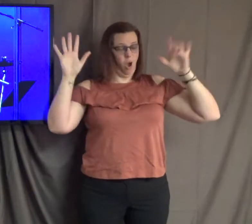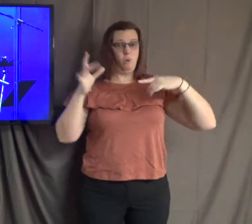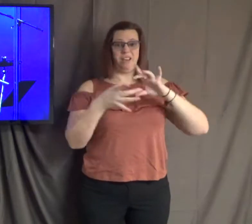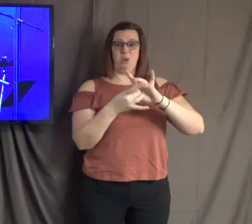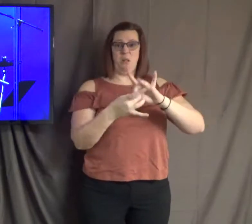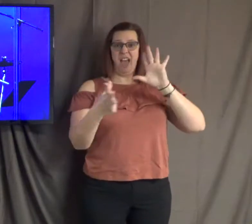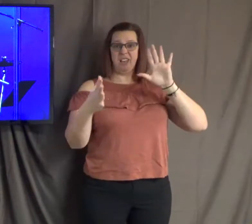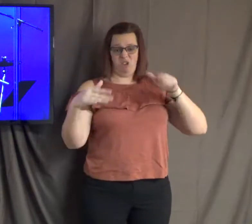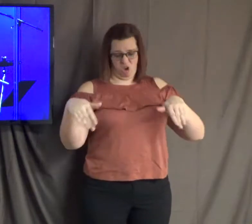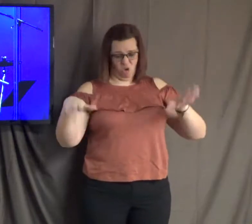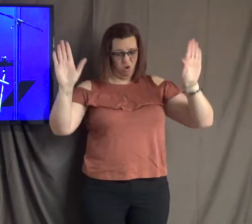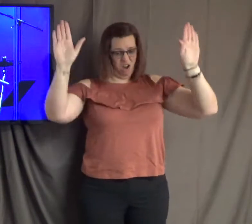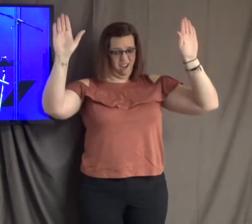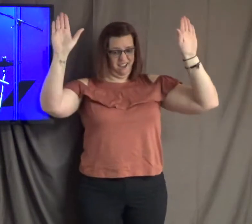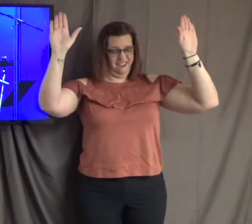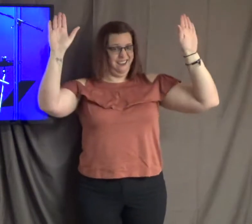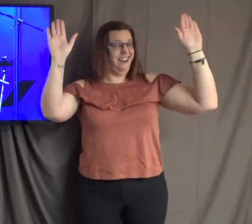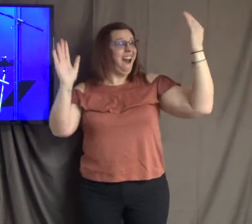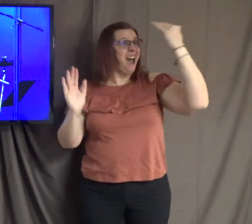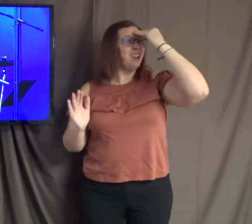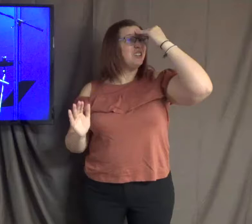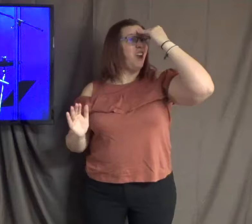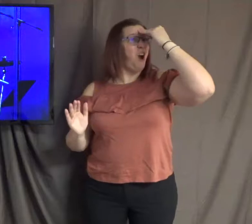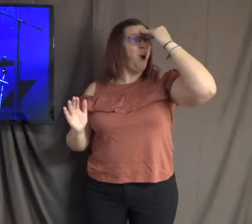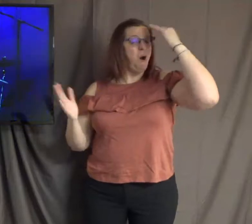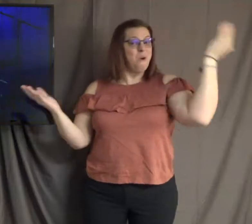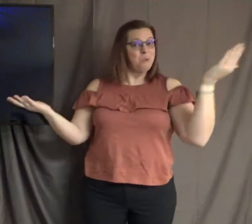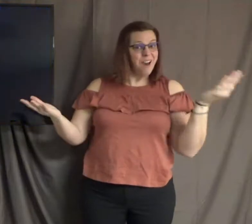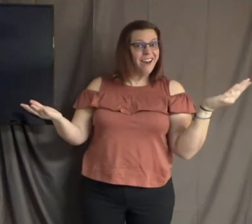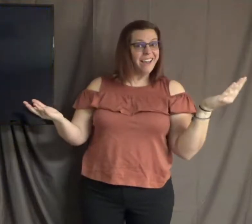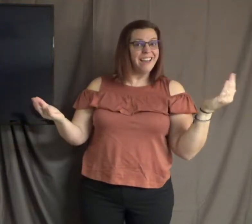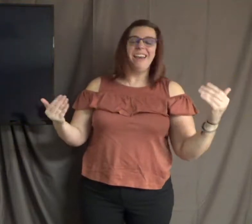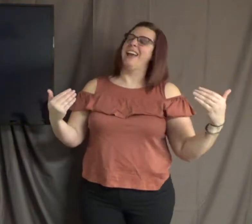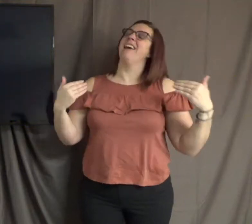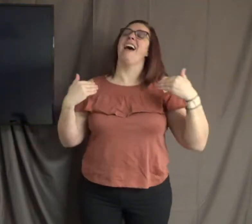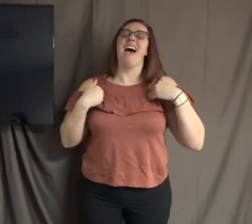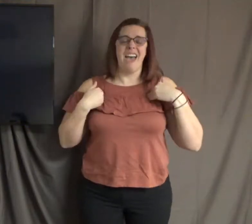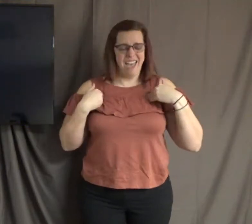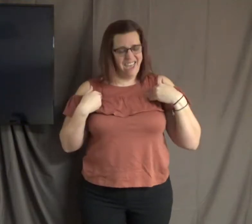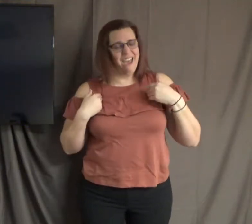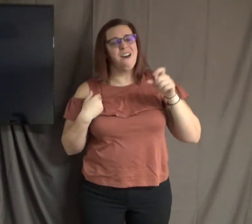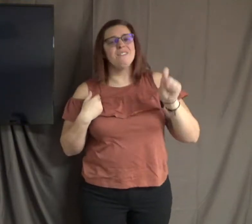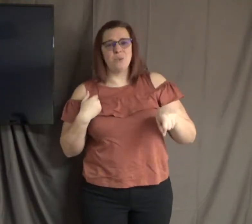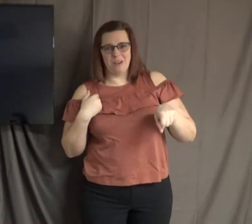you will know you have what it